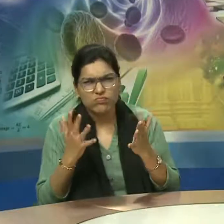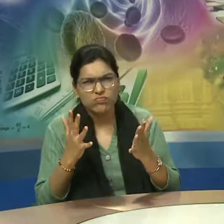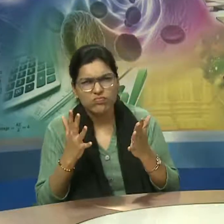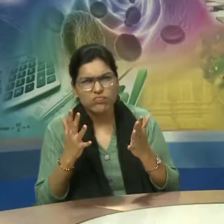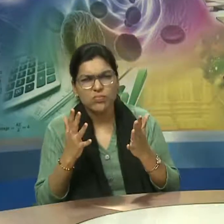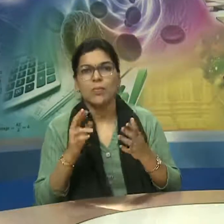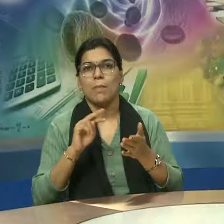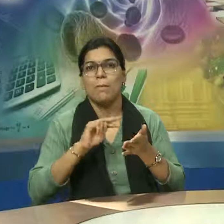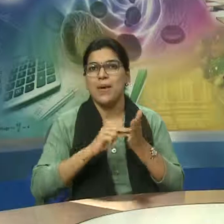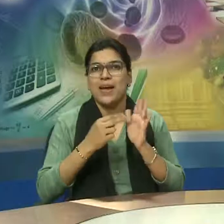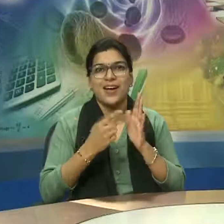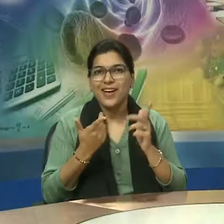Next,